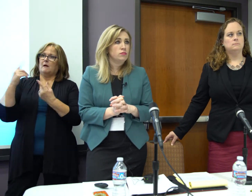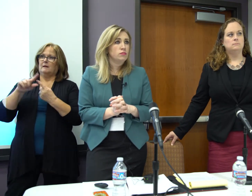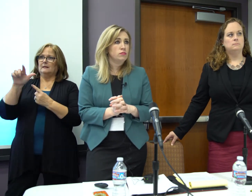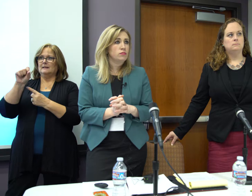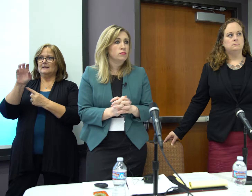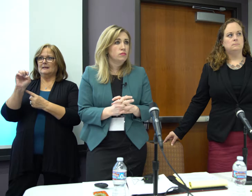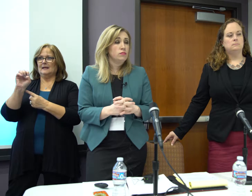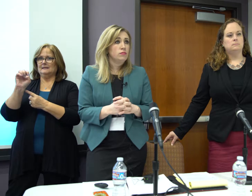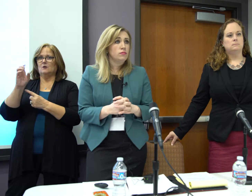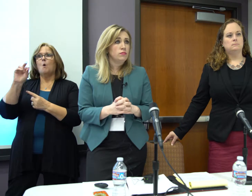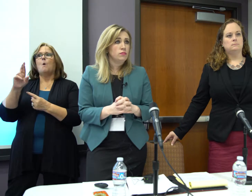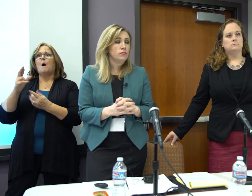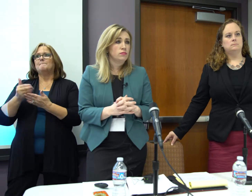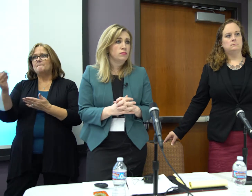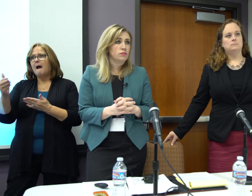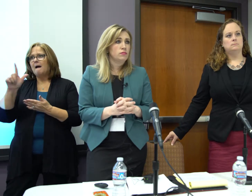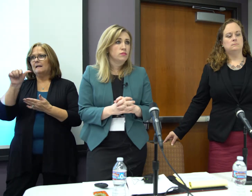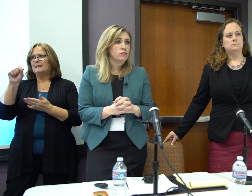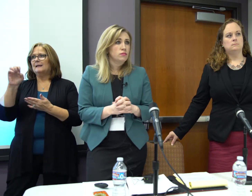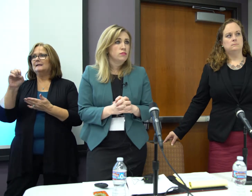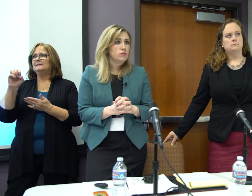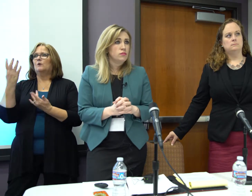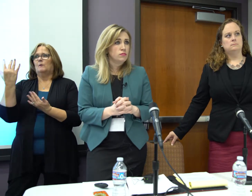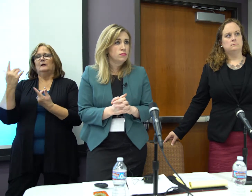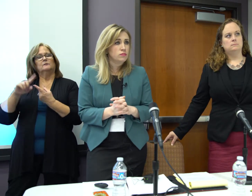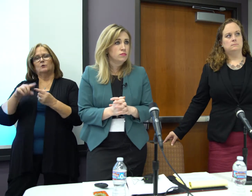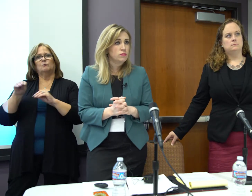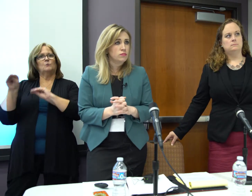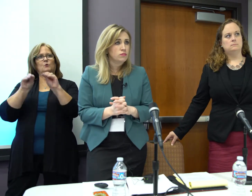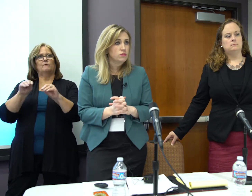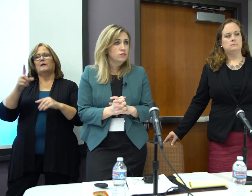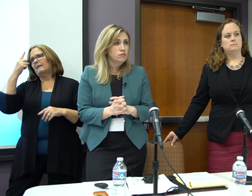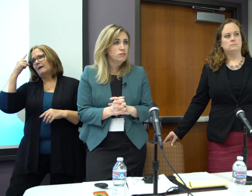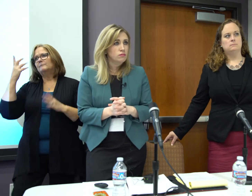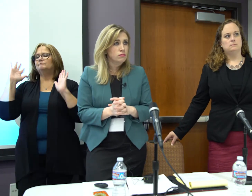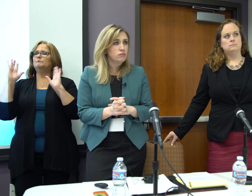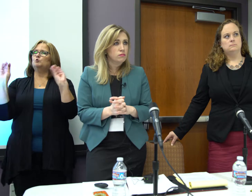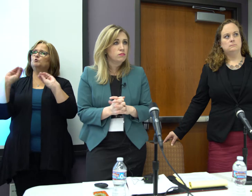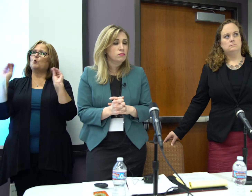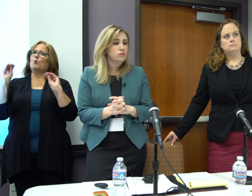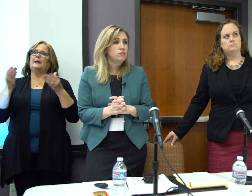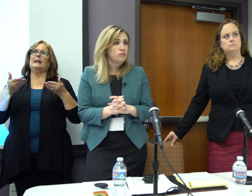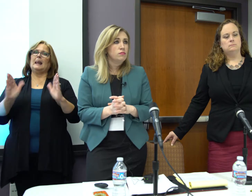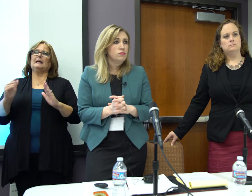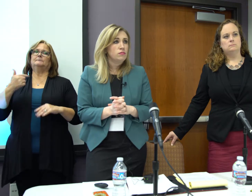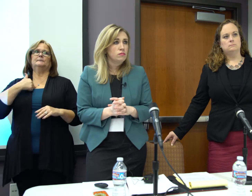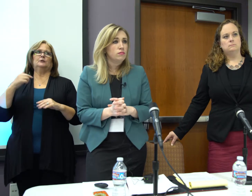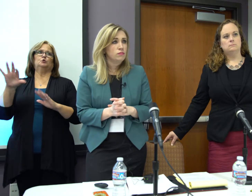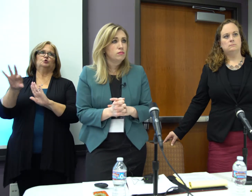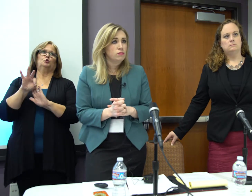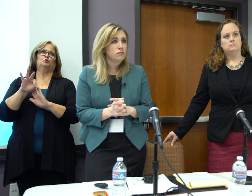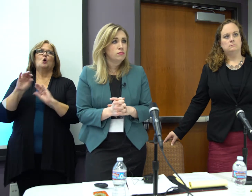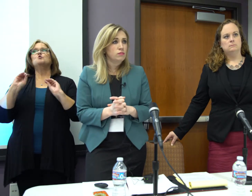someone to buy their lease in order to move. And they think at that point, nobody's letting me choose.